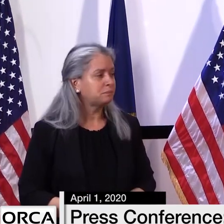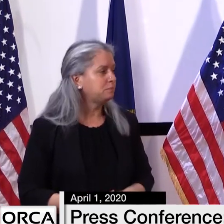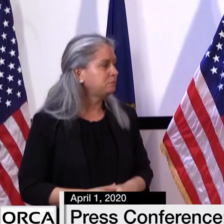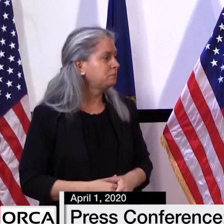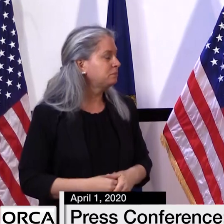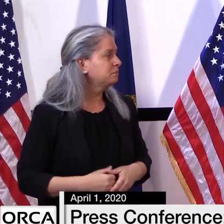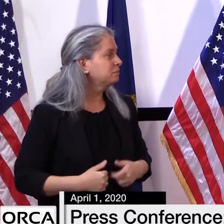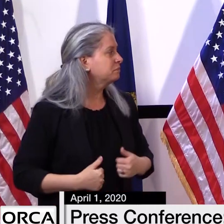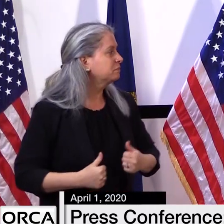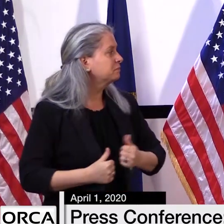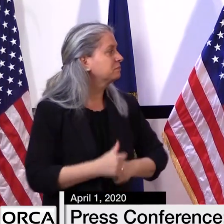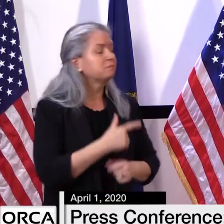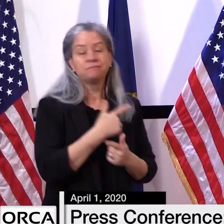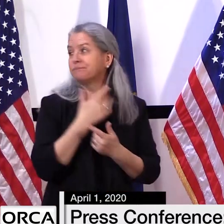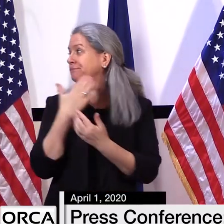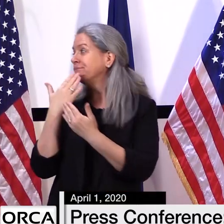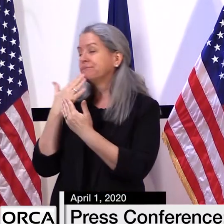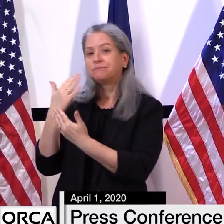Thank you, Dr. Levine.